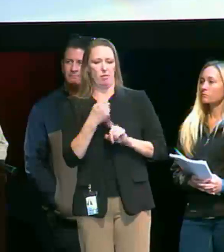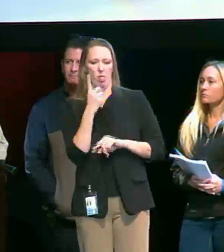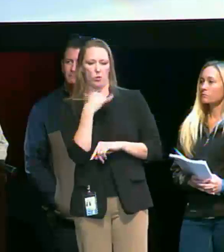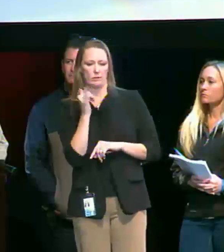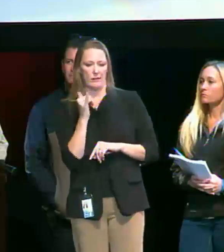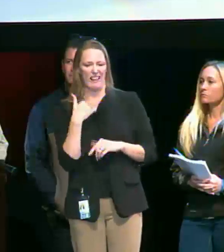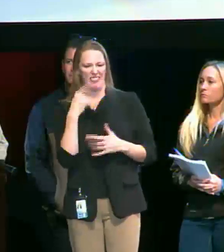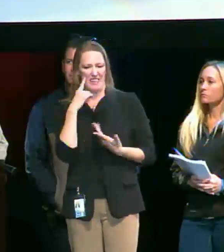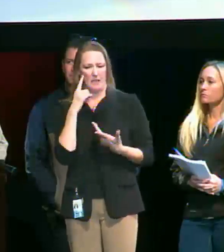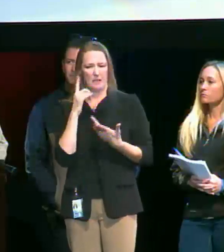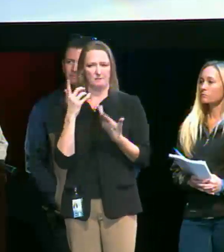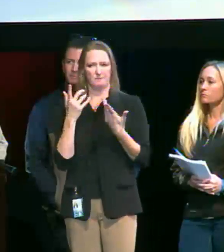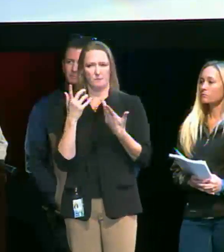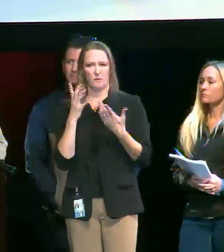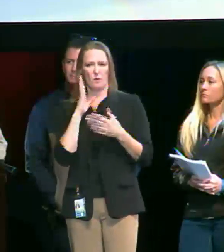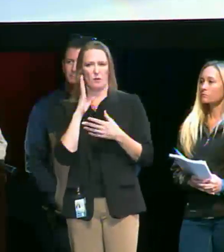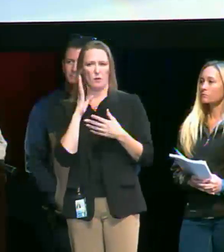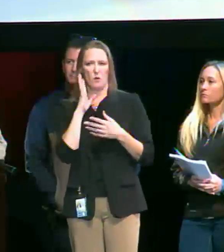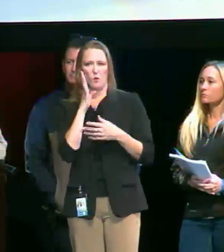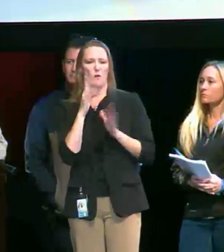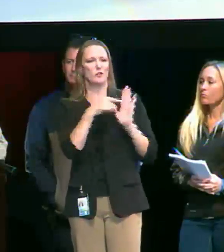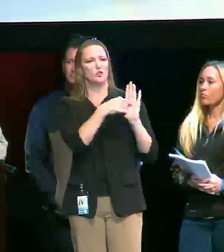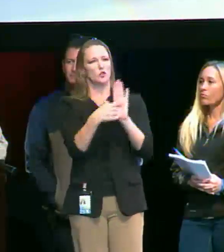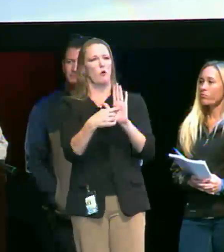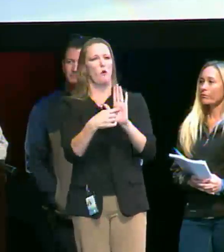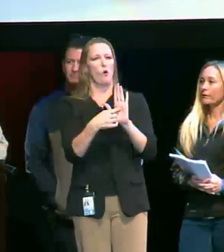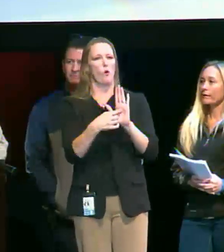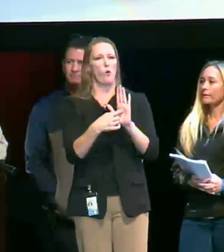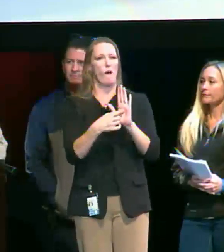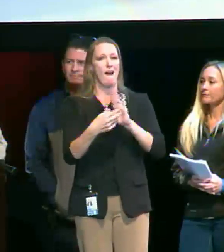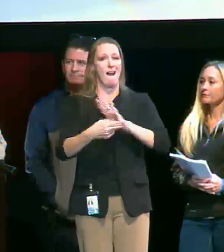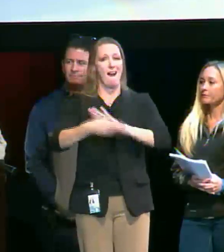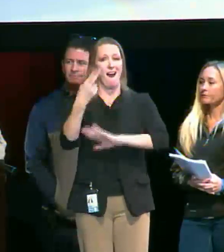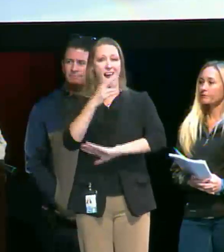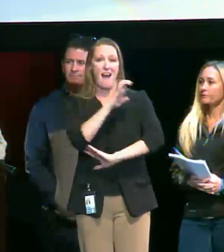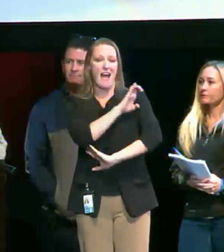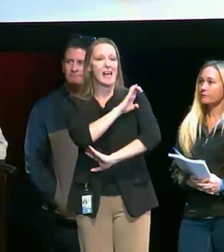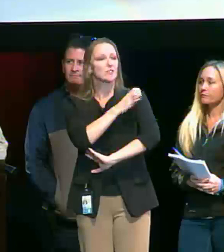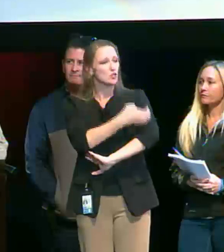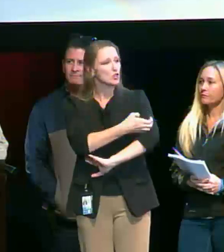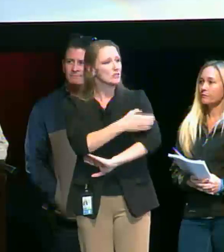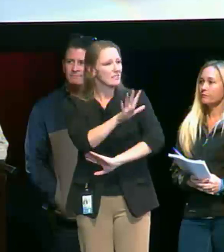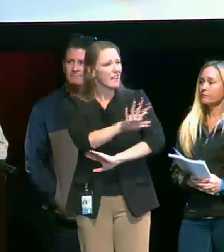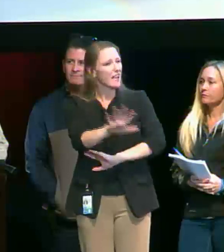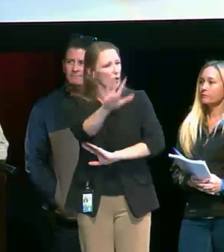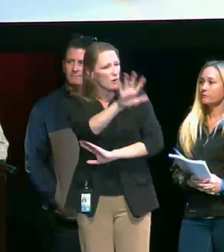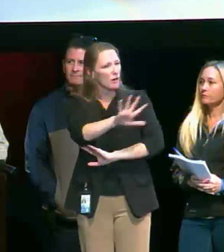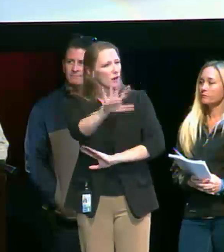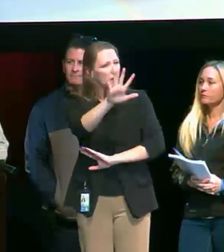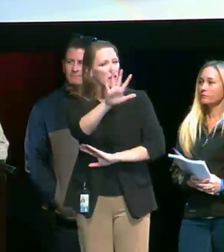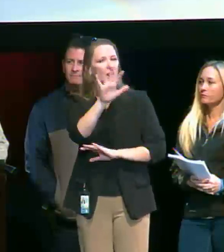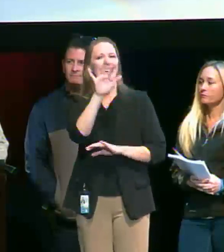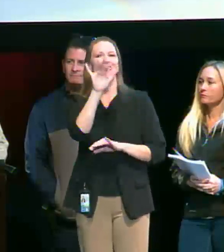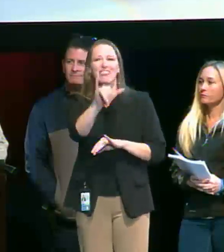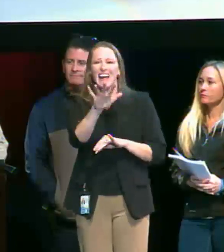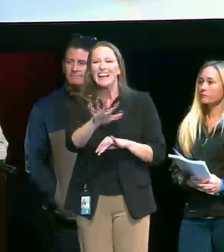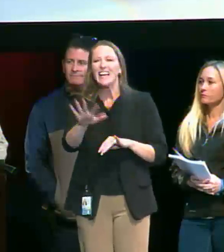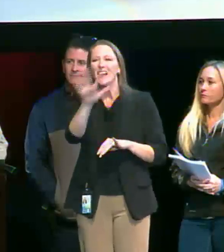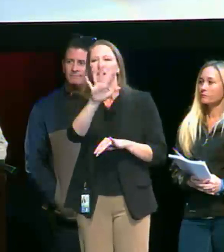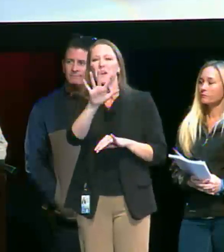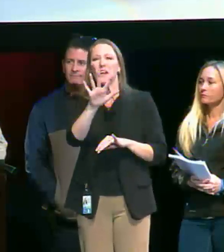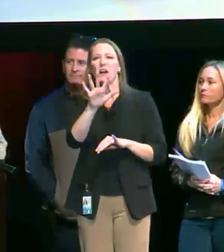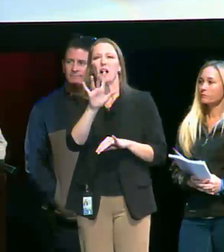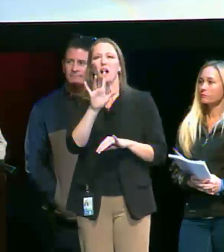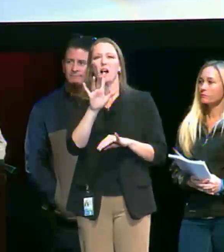heading towards creating a map that will show the high energy areas, the areas that are most